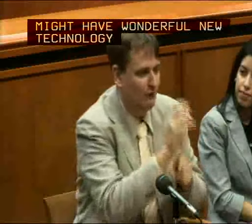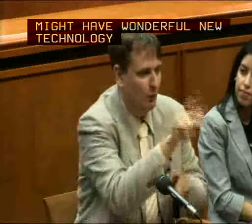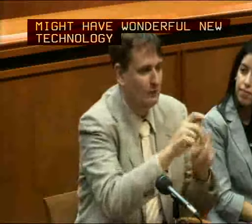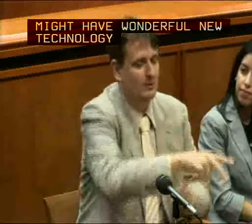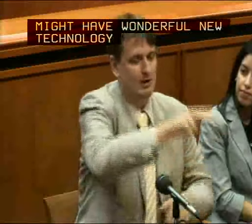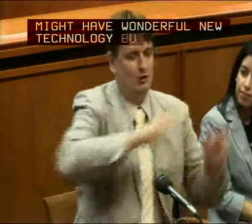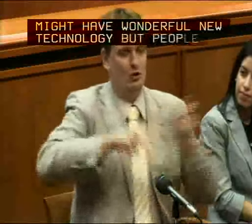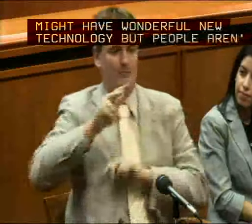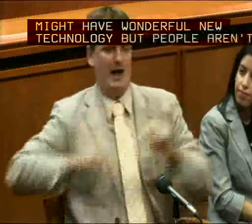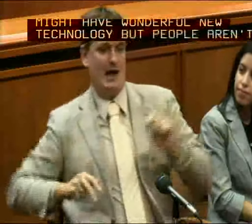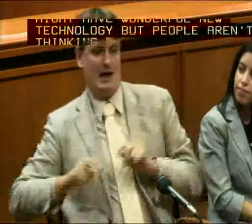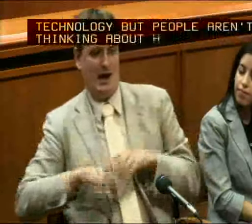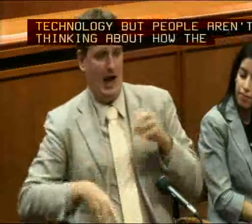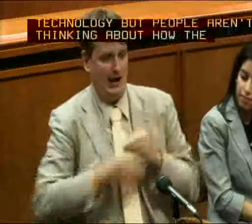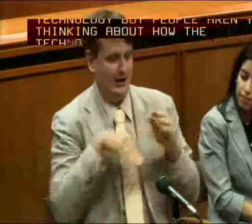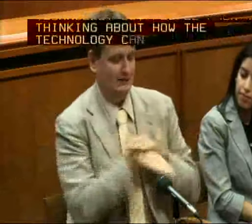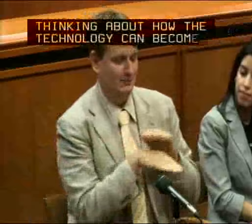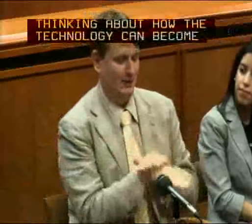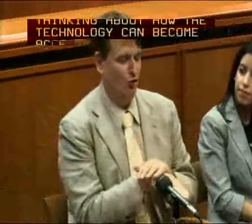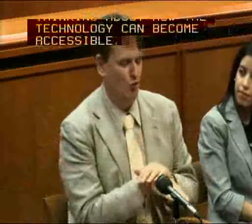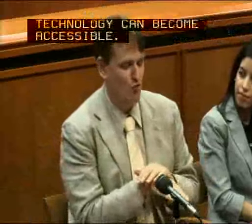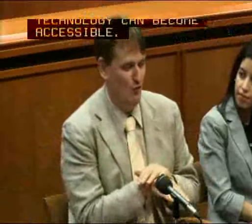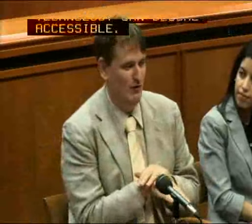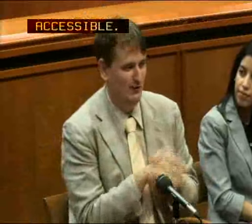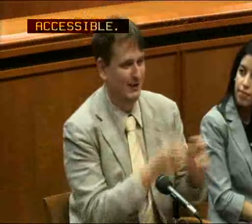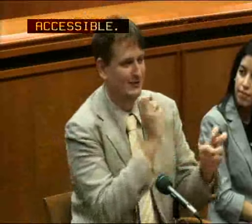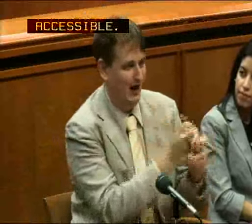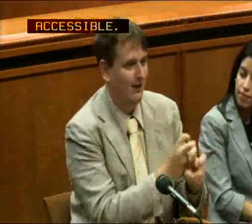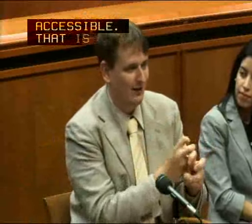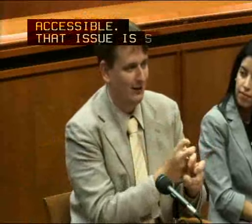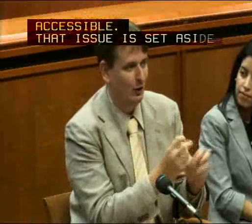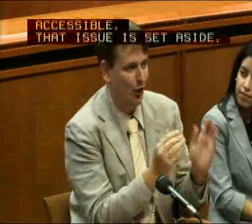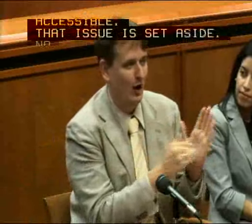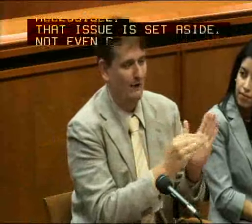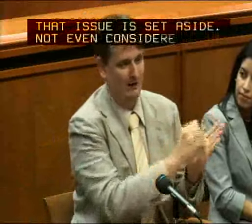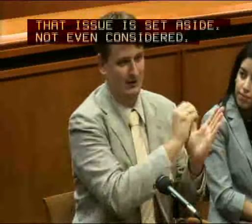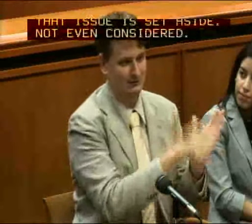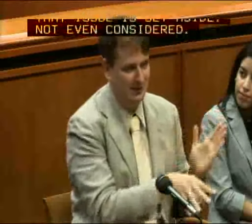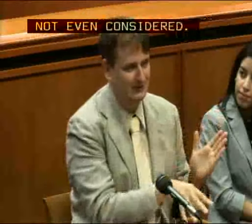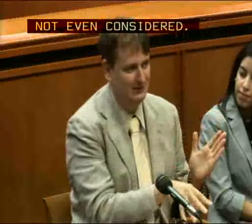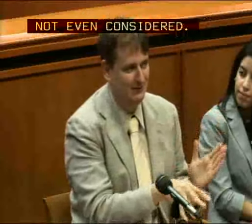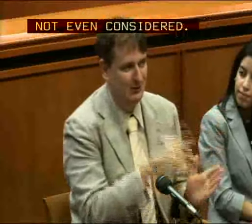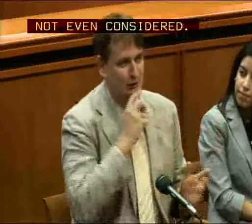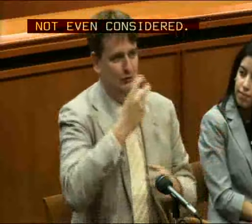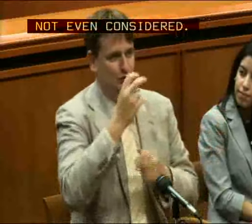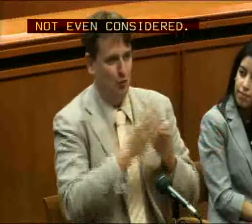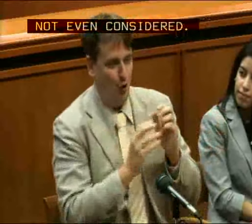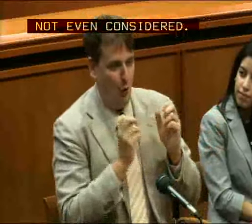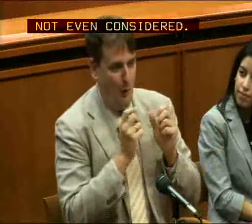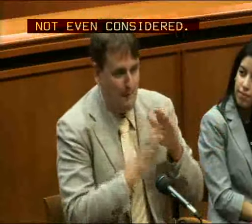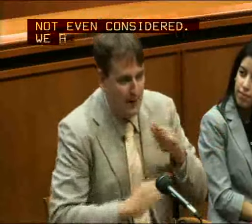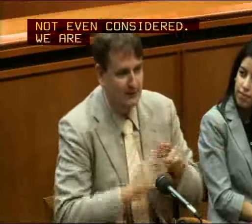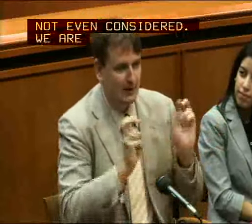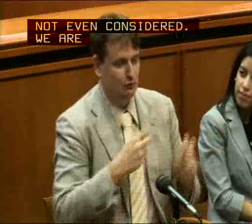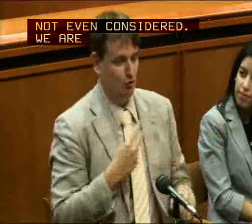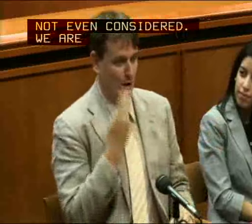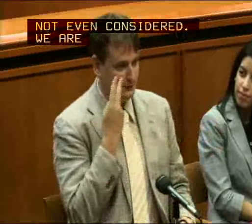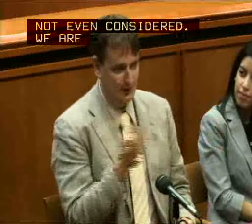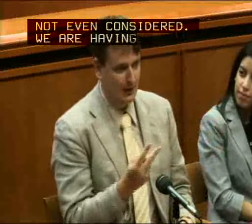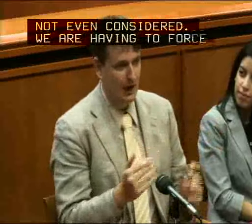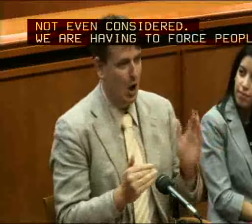even considered. So we're having to force people to walk backwards, step backwards, and add that accessibility to their technology, which can